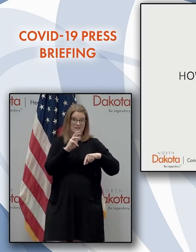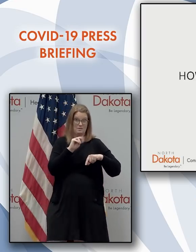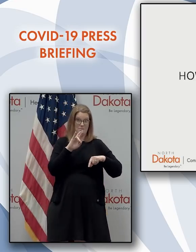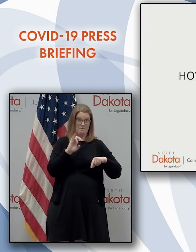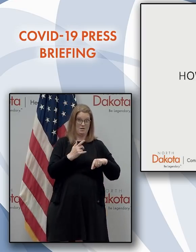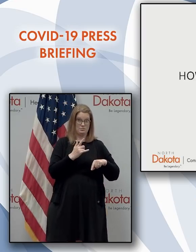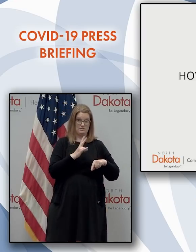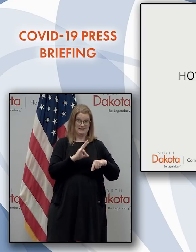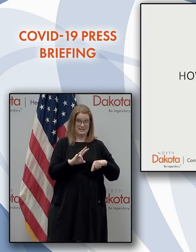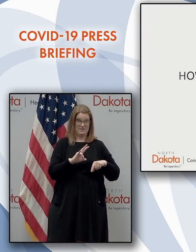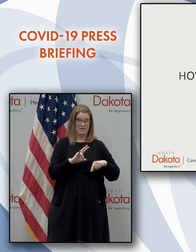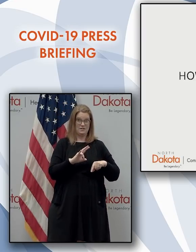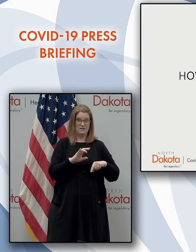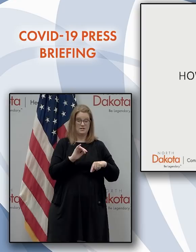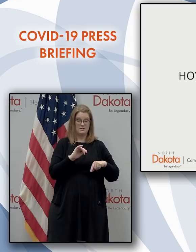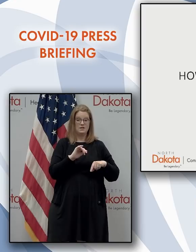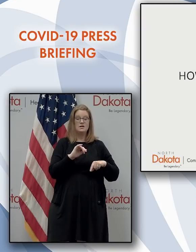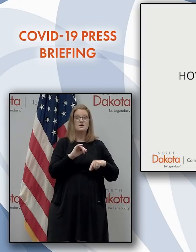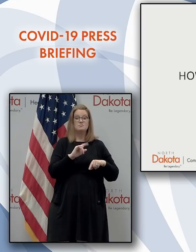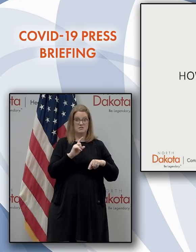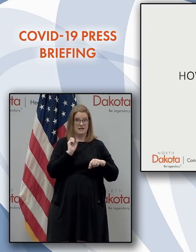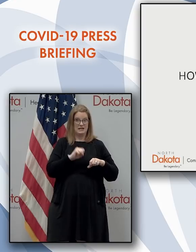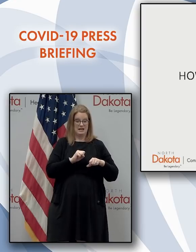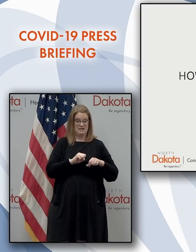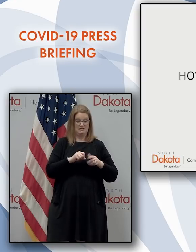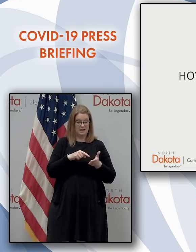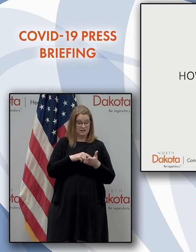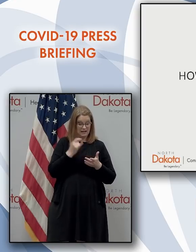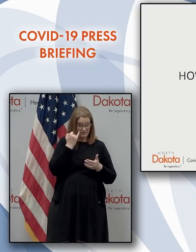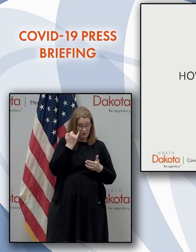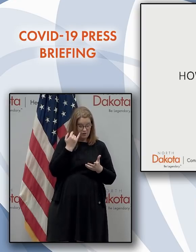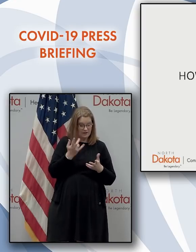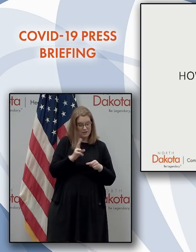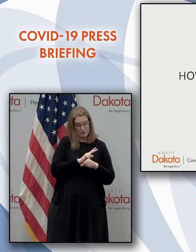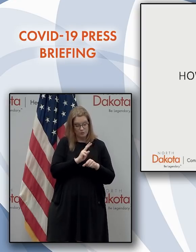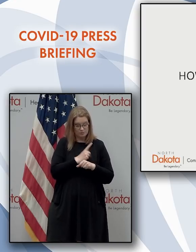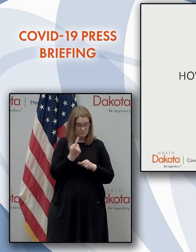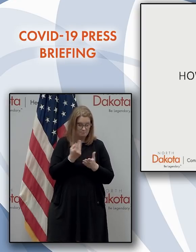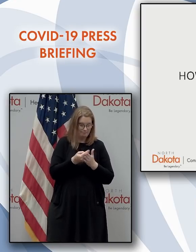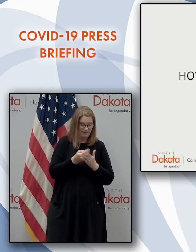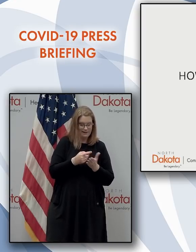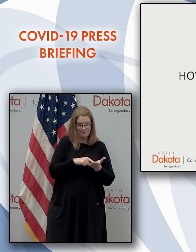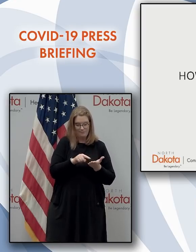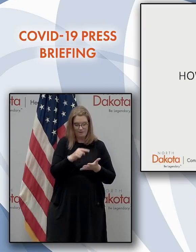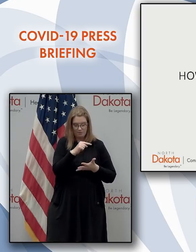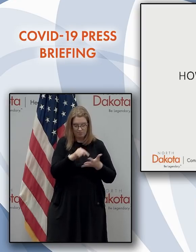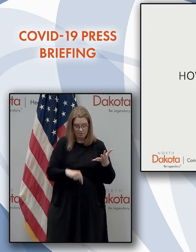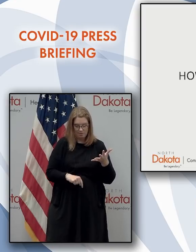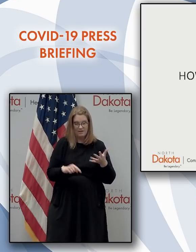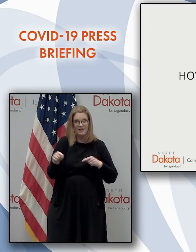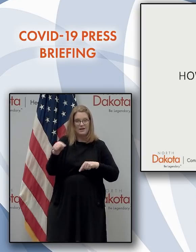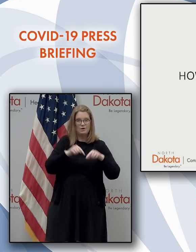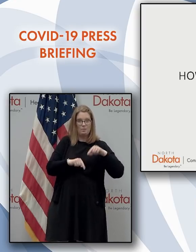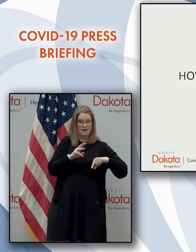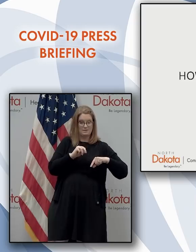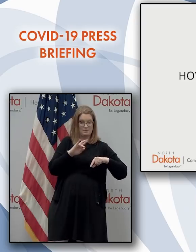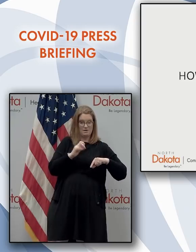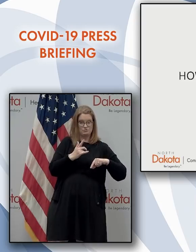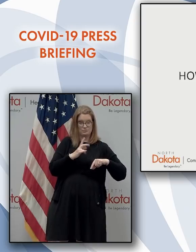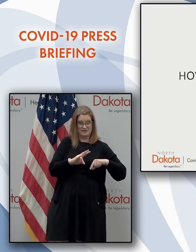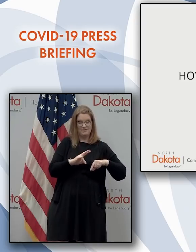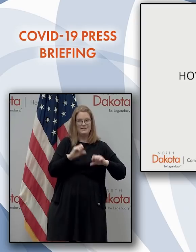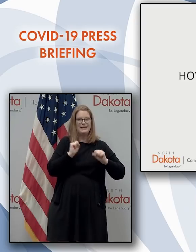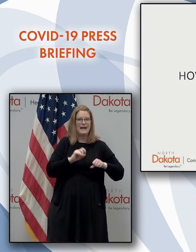is the date the original CARES Act was passed, through December 29th of this year. What kind of